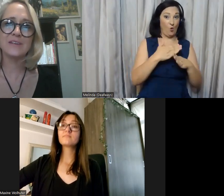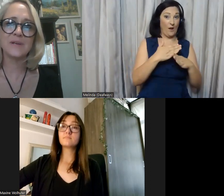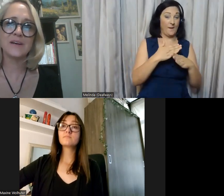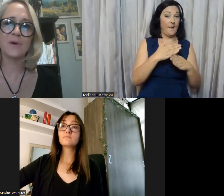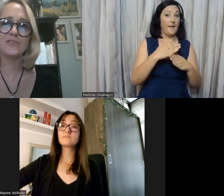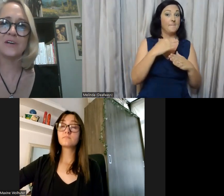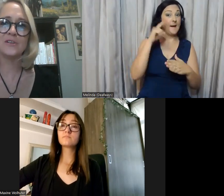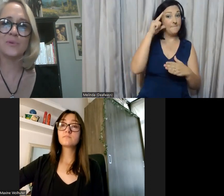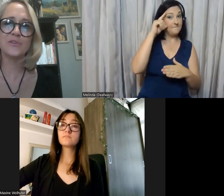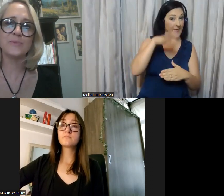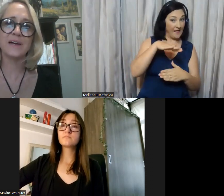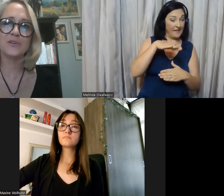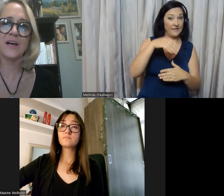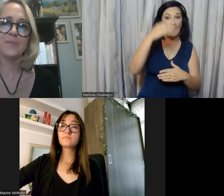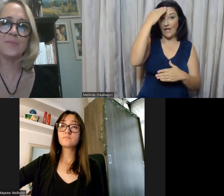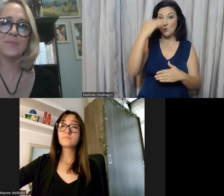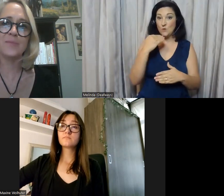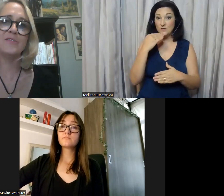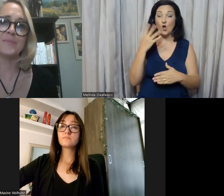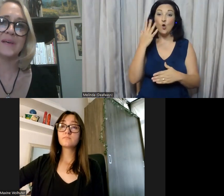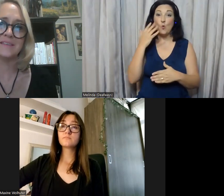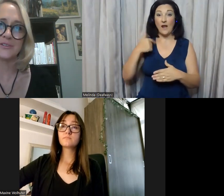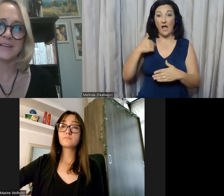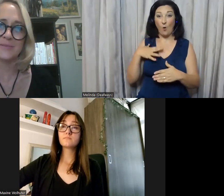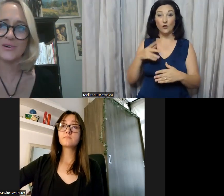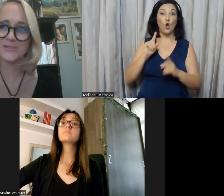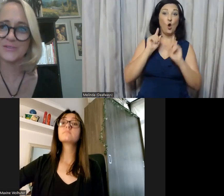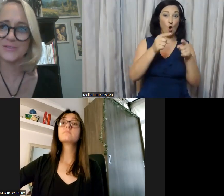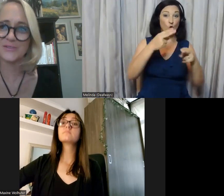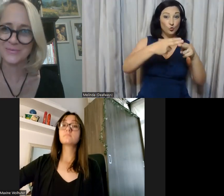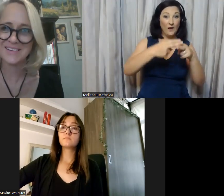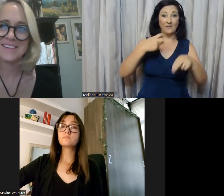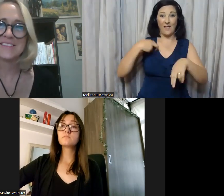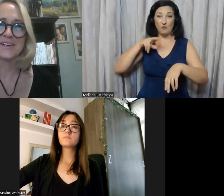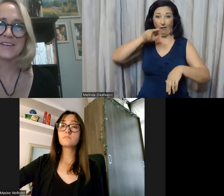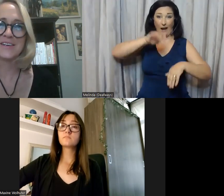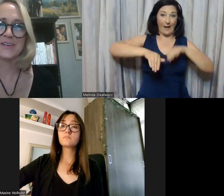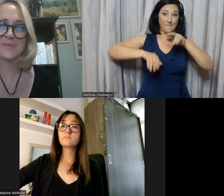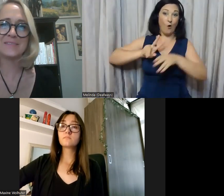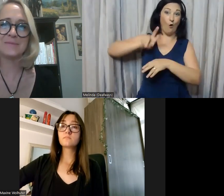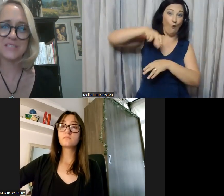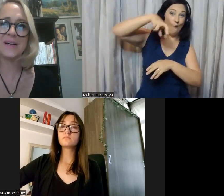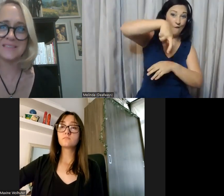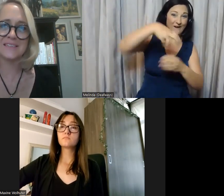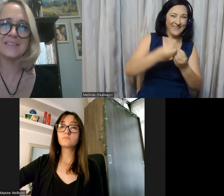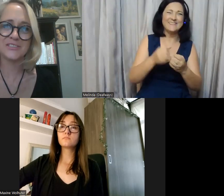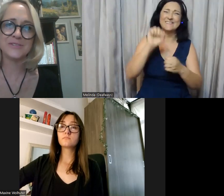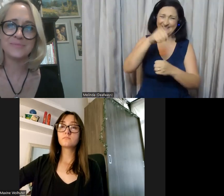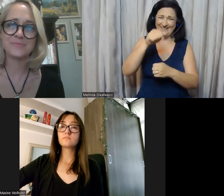when I want to go to the bathroom, I had to climb over my bed to get to the bathroom. So, but space is an